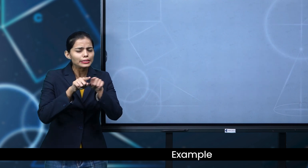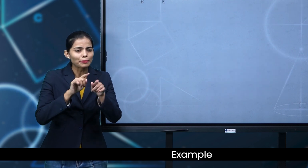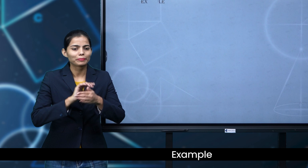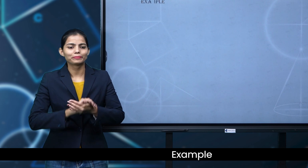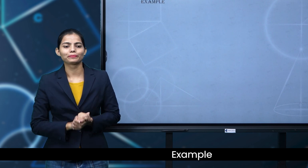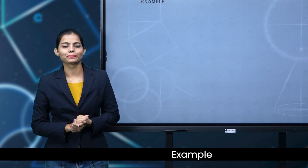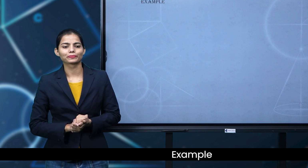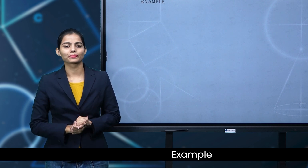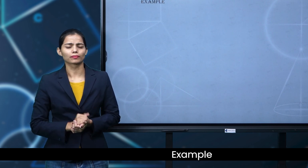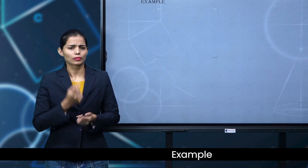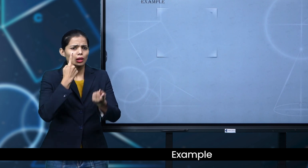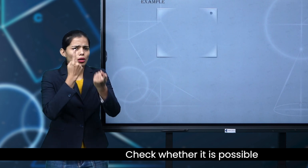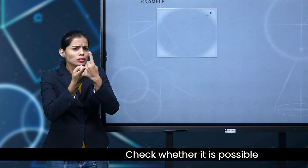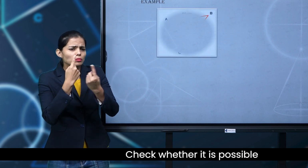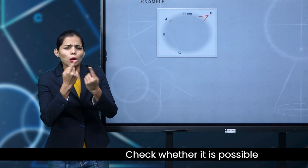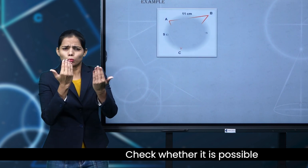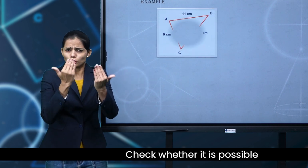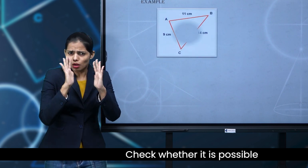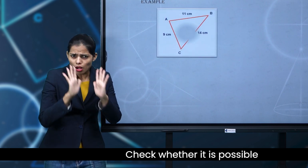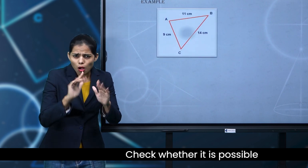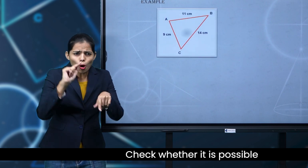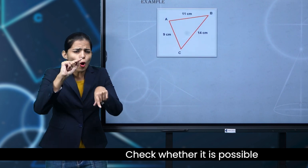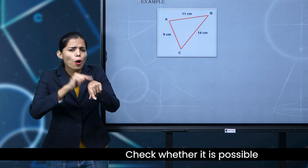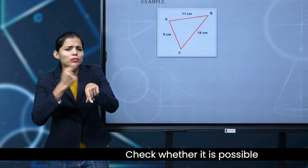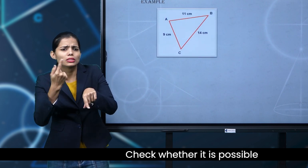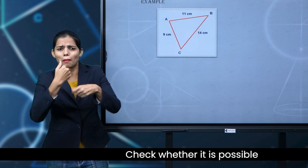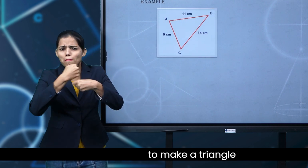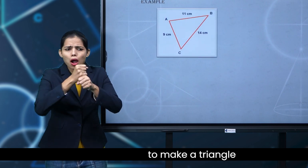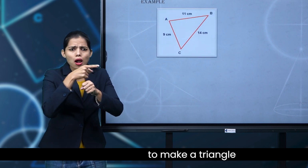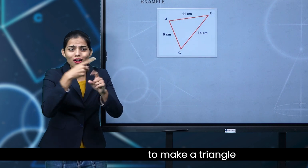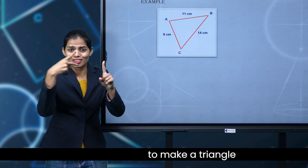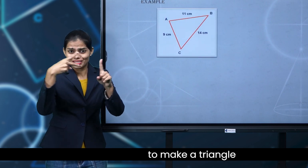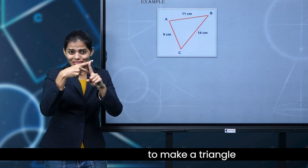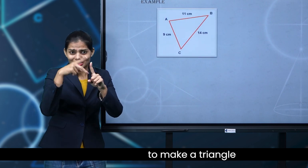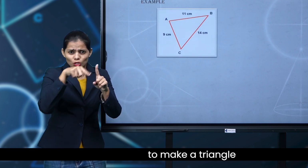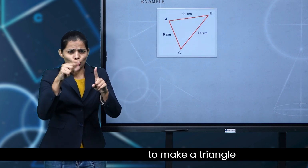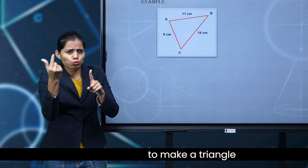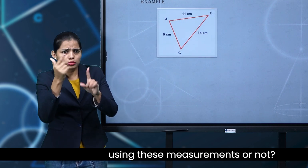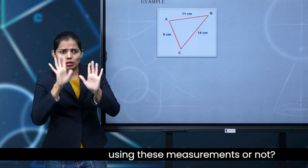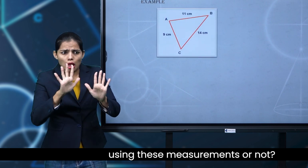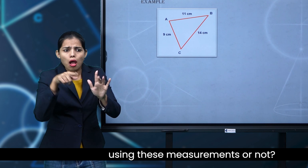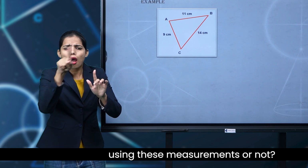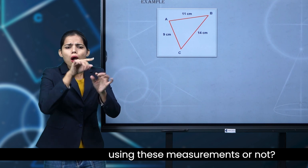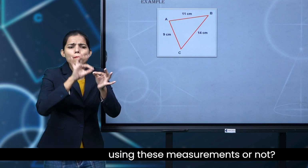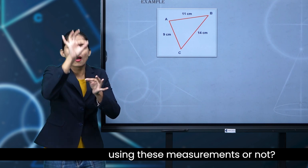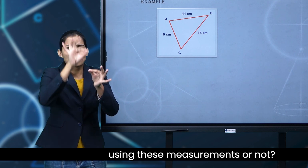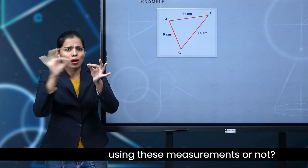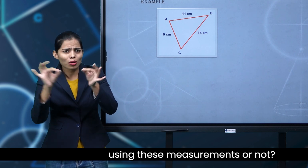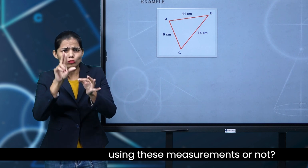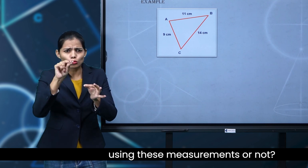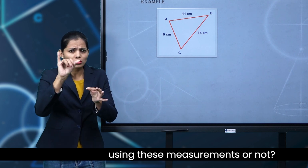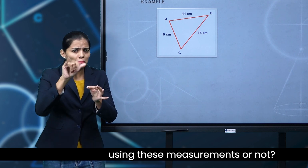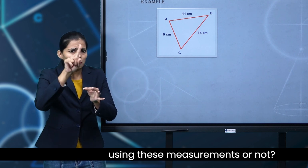Example: check whether it is possible to make a triangle using these measurements or not.